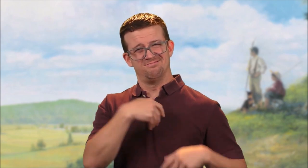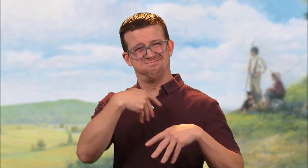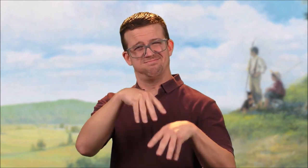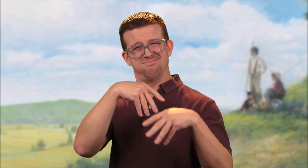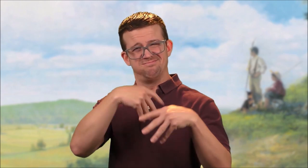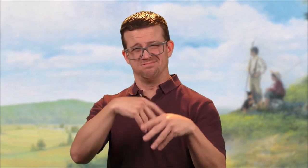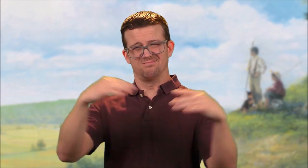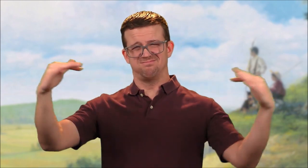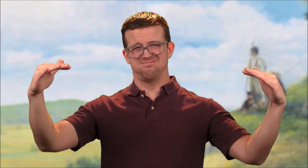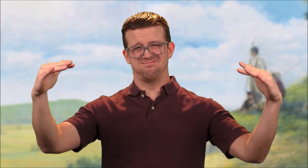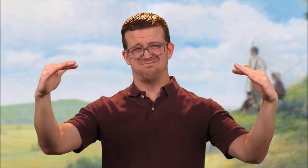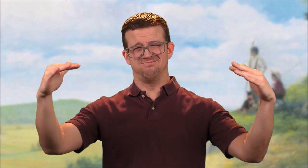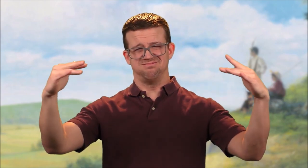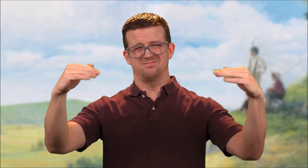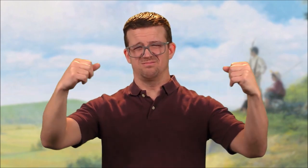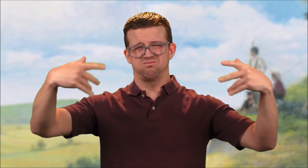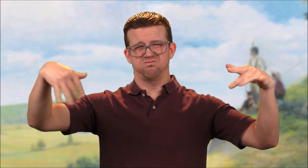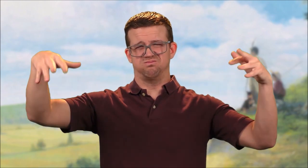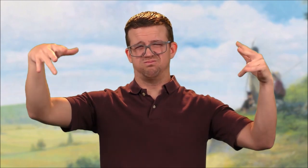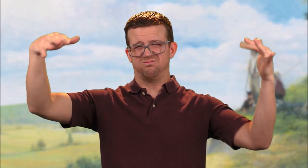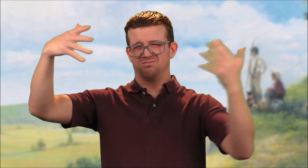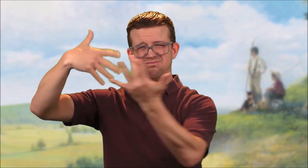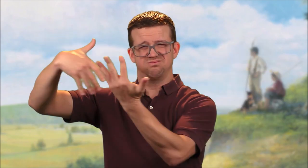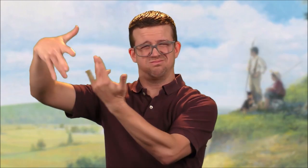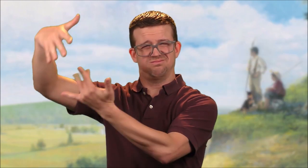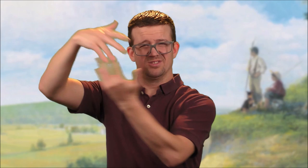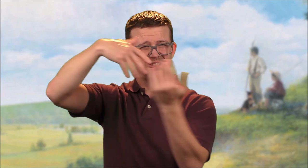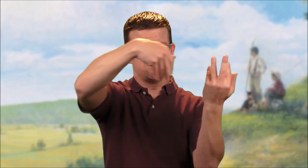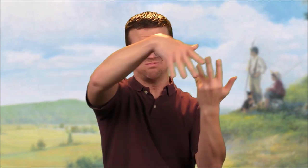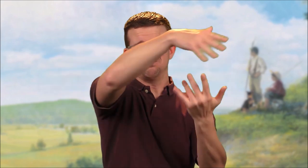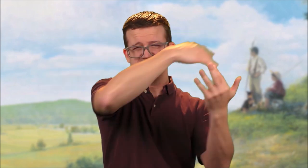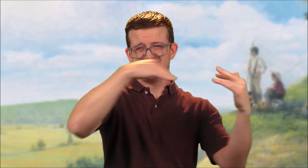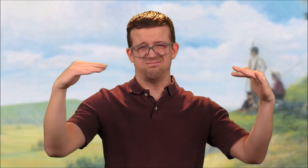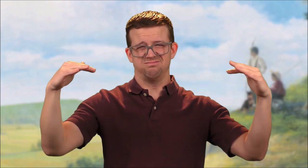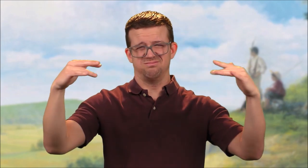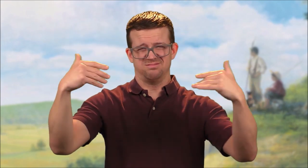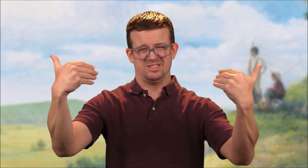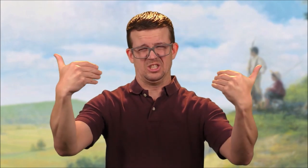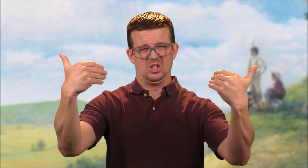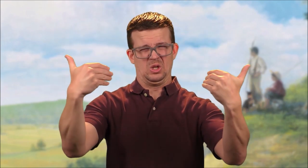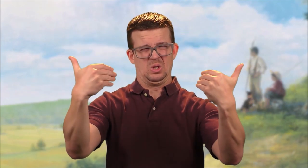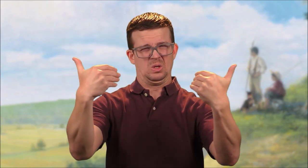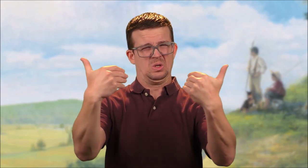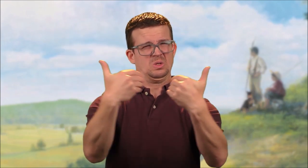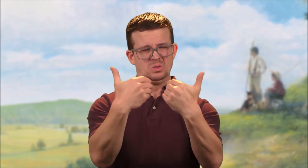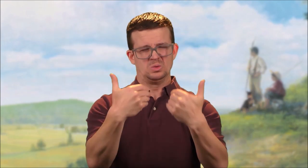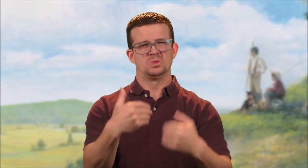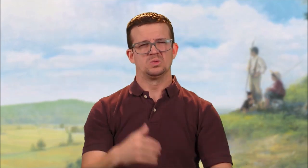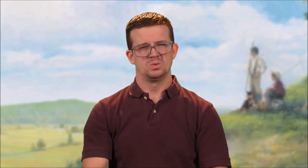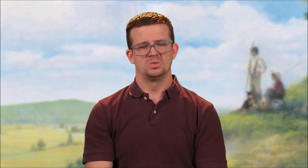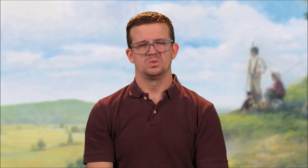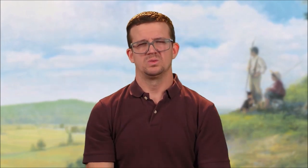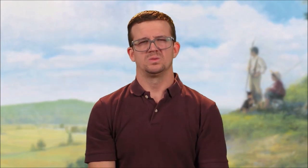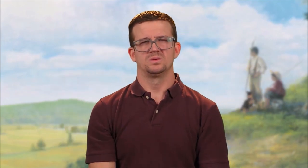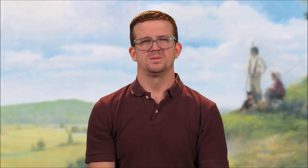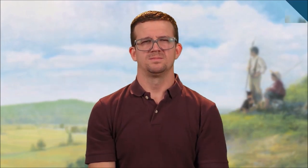Two massive clouds of dust gathering on either horizon as the two armies moved